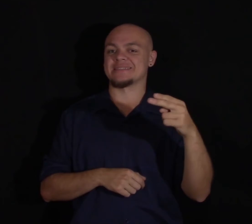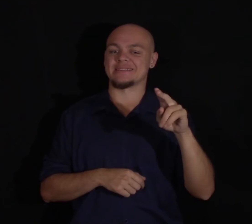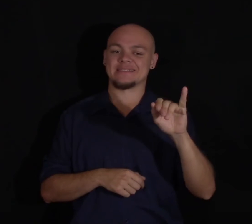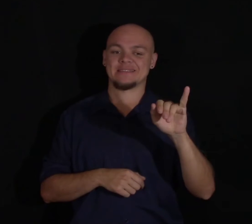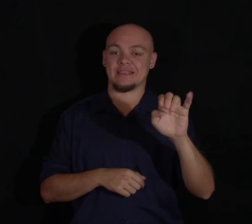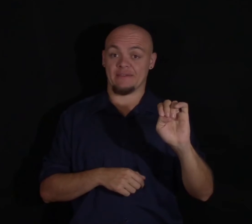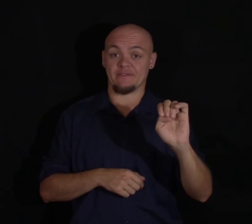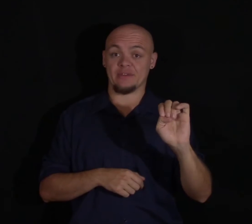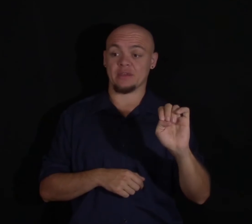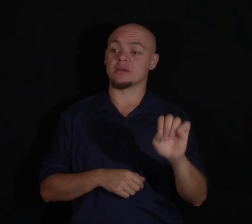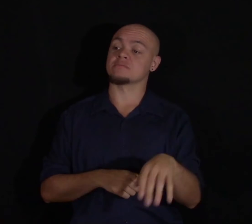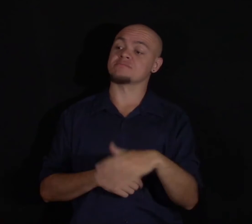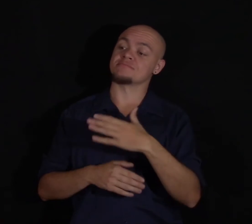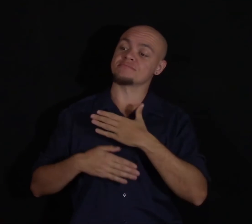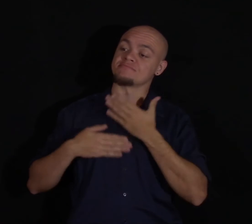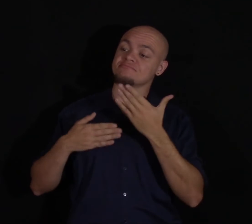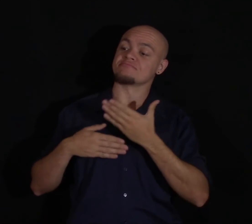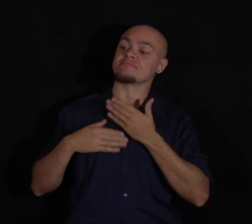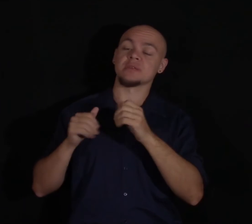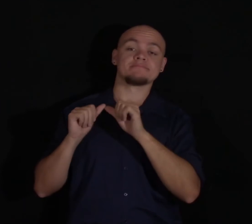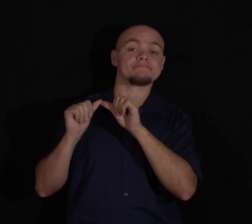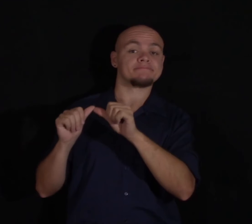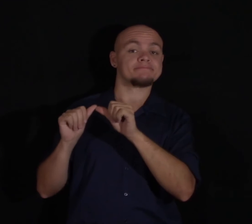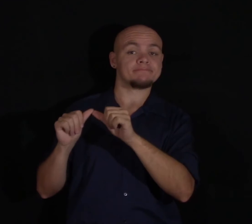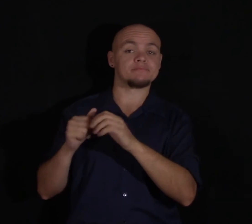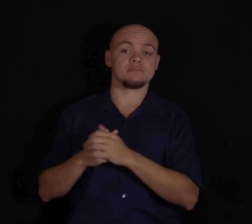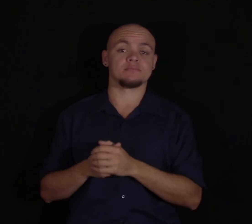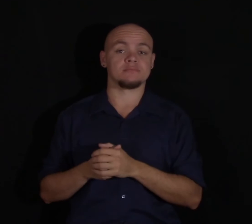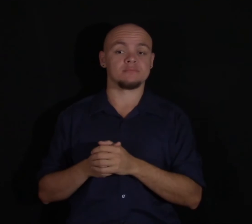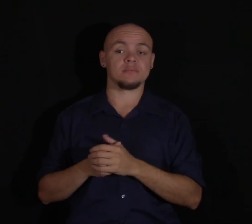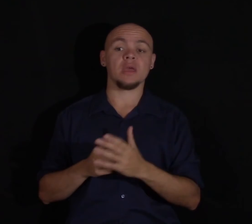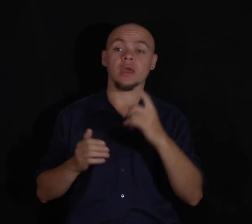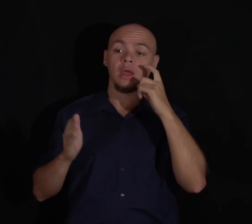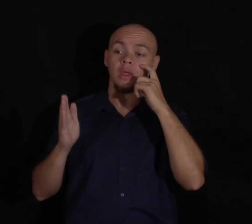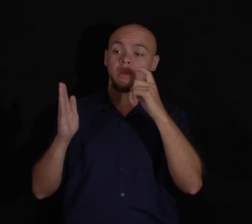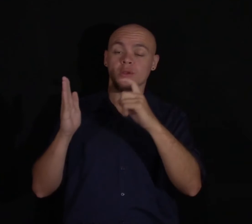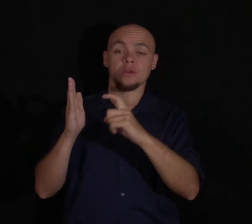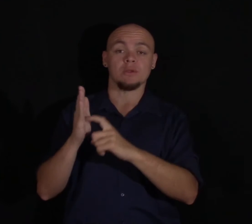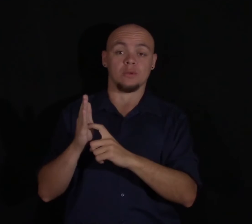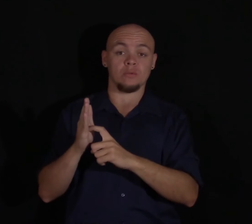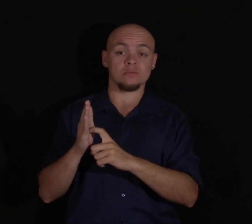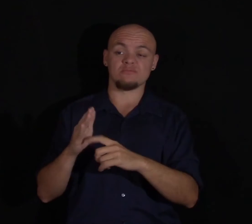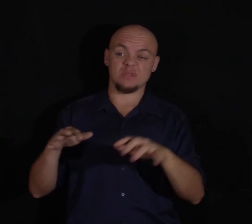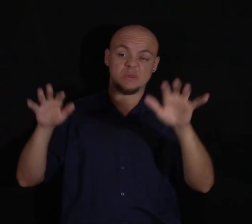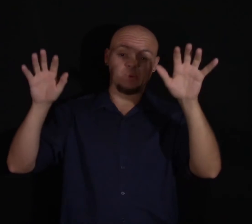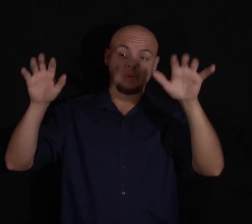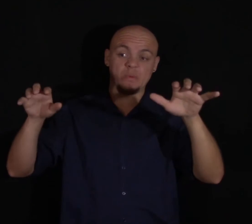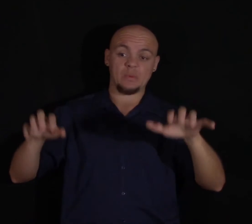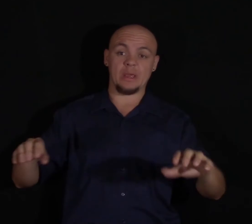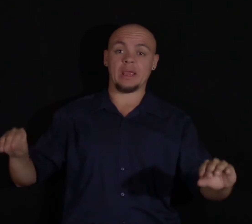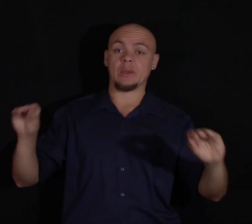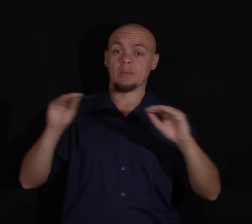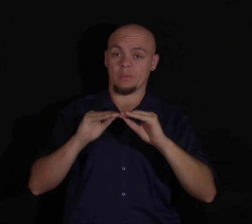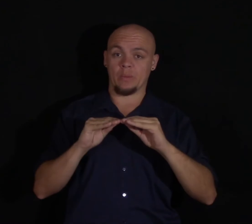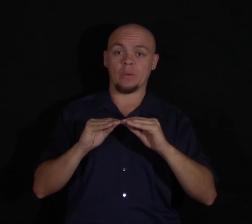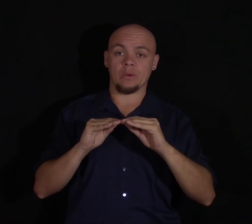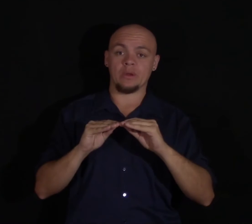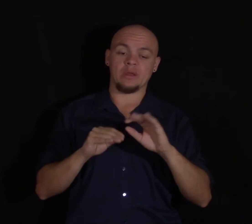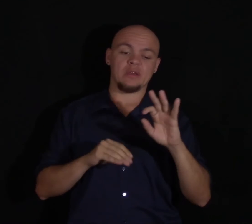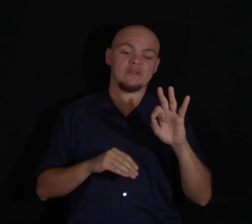inhabitants, and I also found that a greater degree of plenty reigned there. Felix and Agatha spent more time in amusement